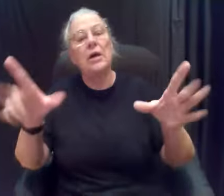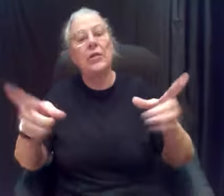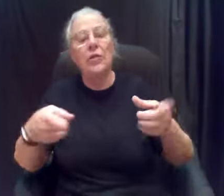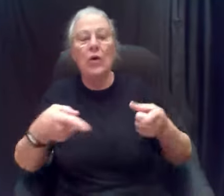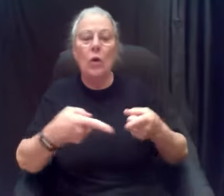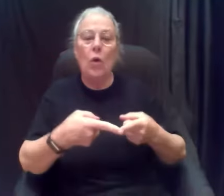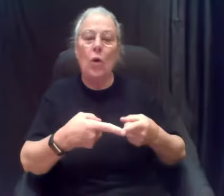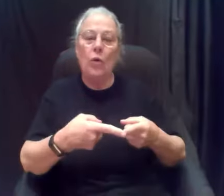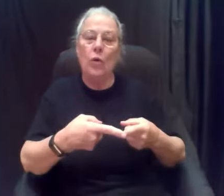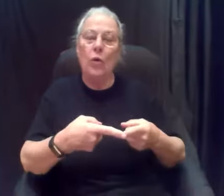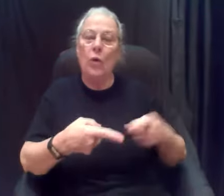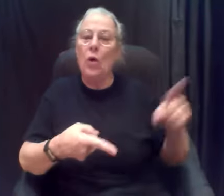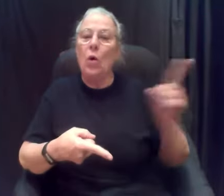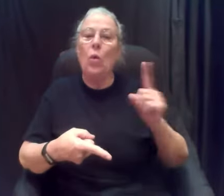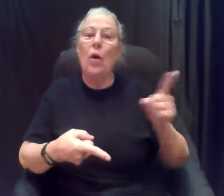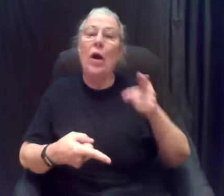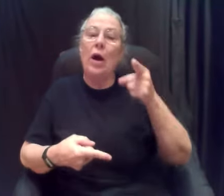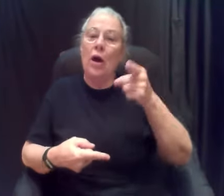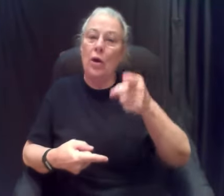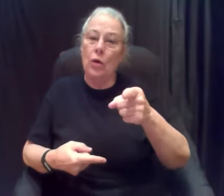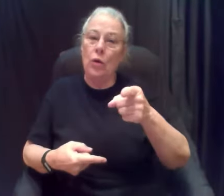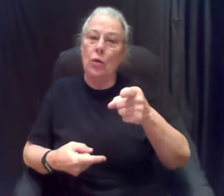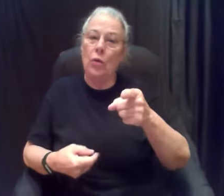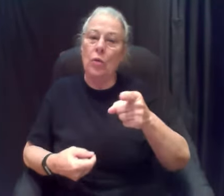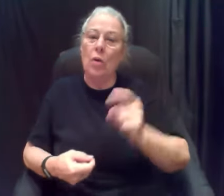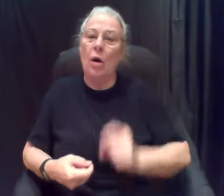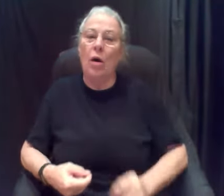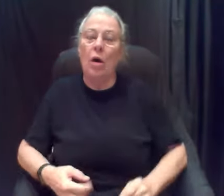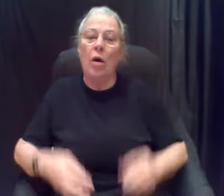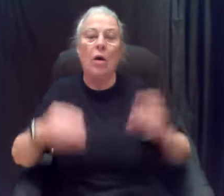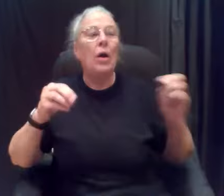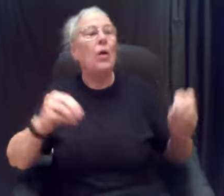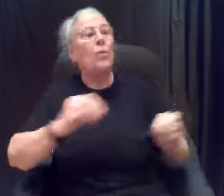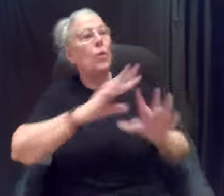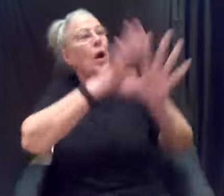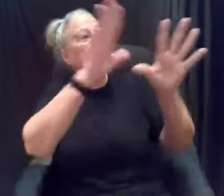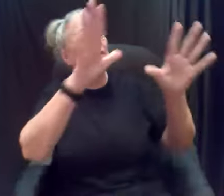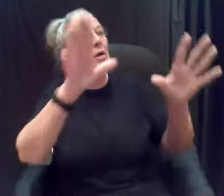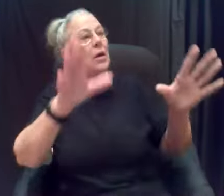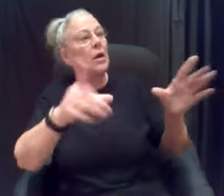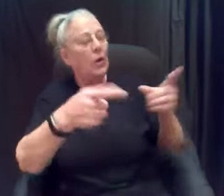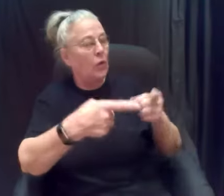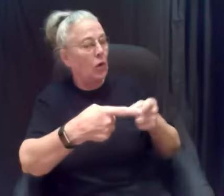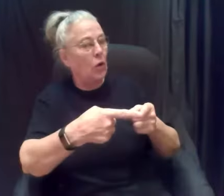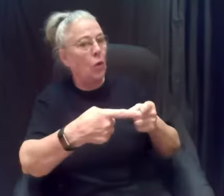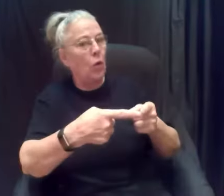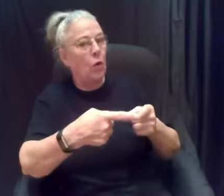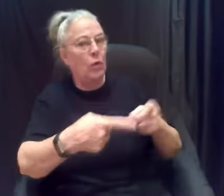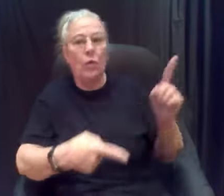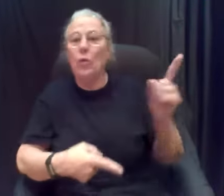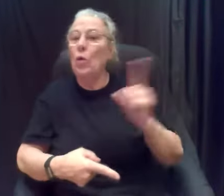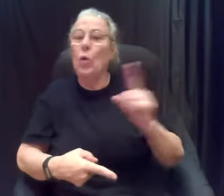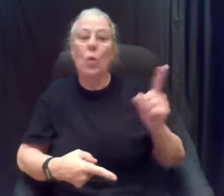the corner where you are. Brighten the corner